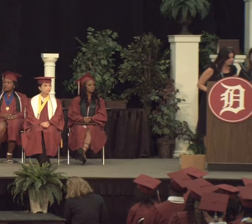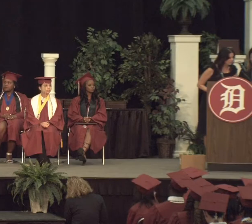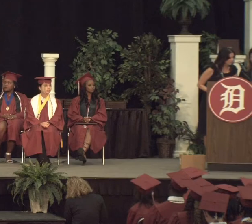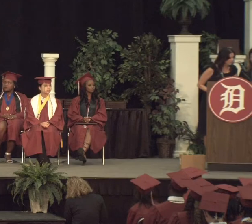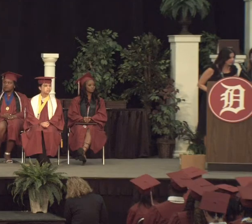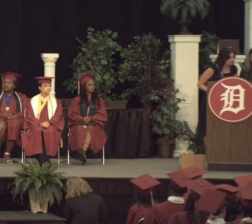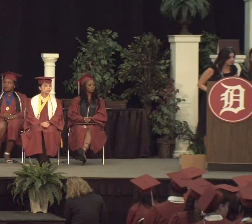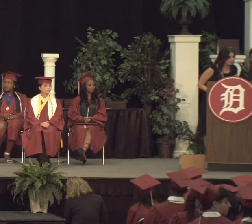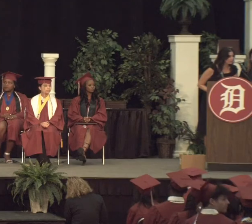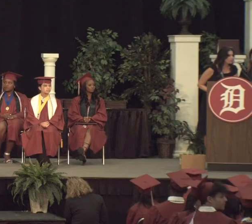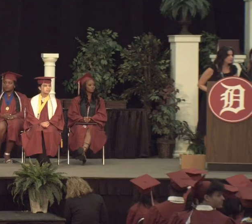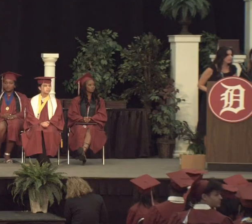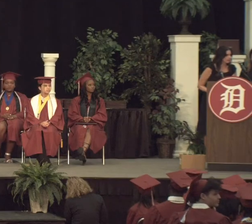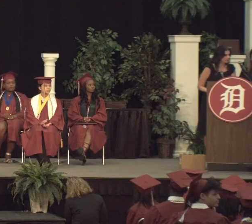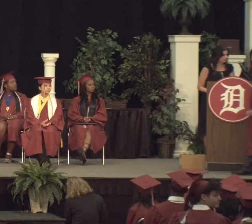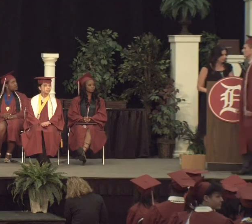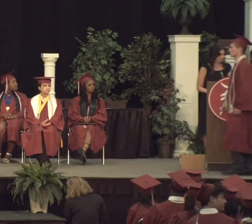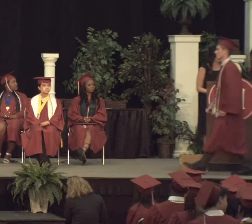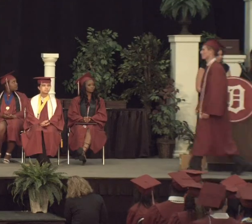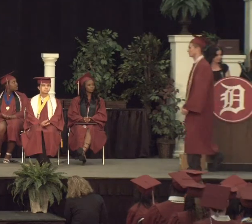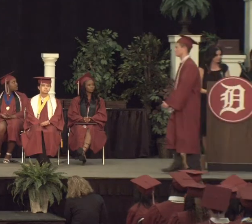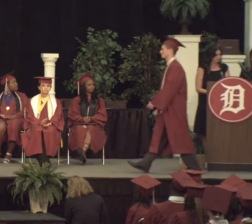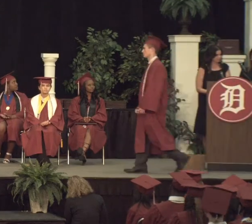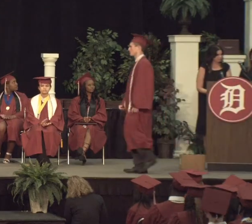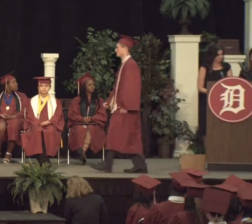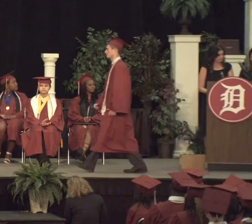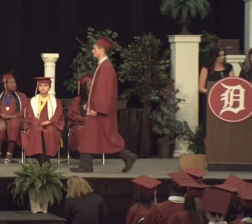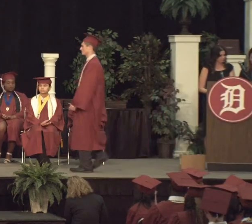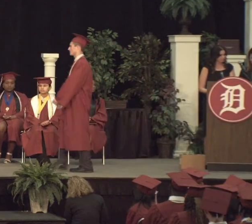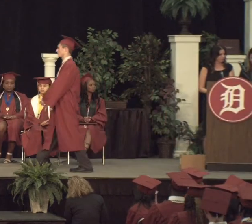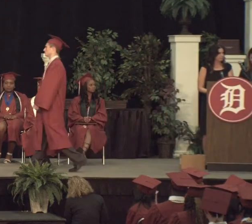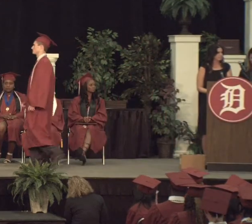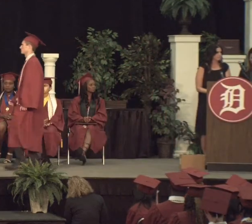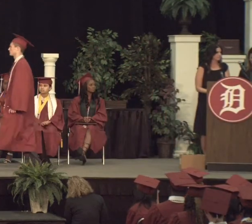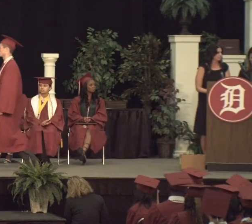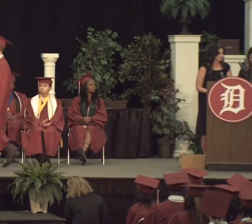James DeVille II, magna cum laude.